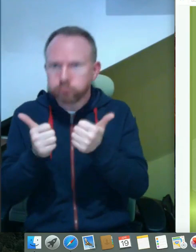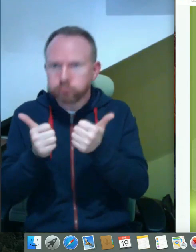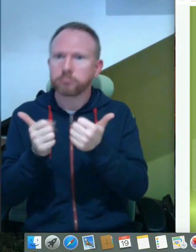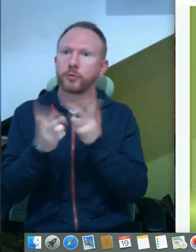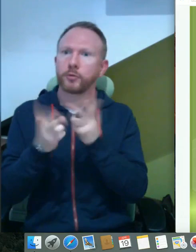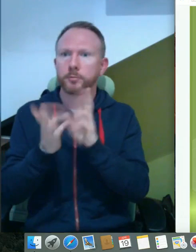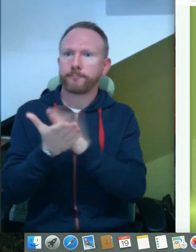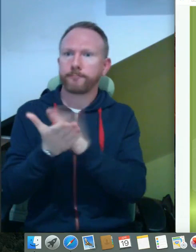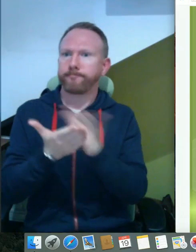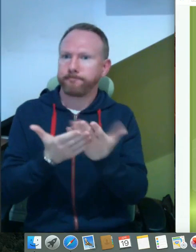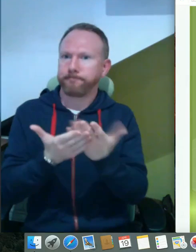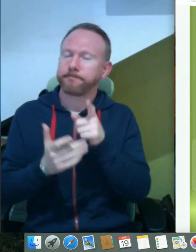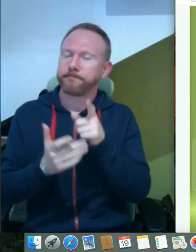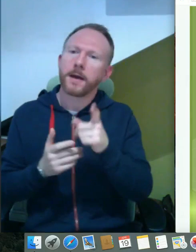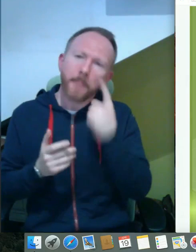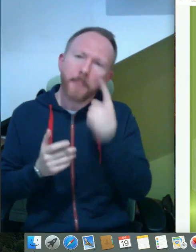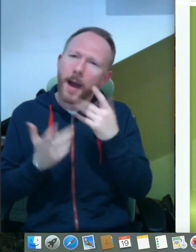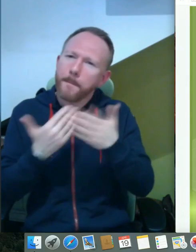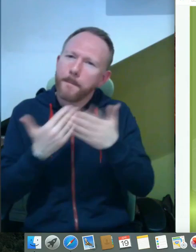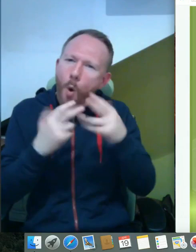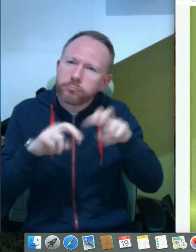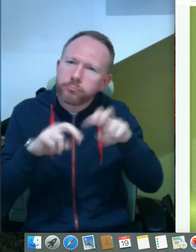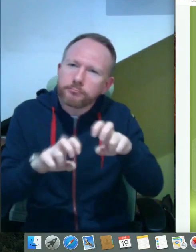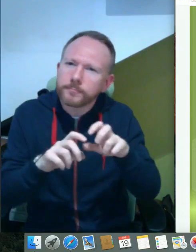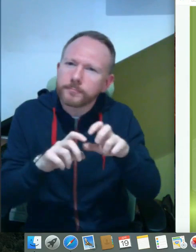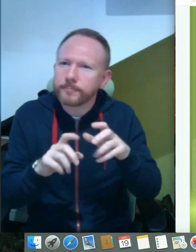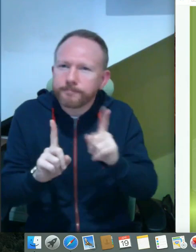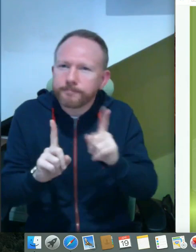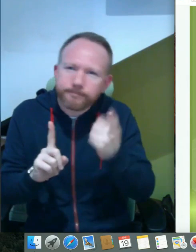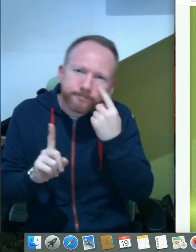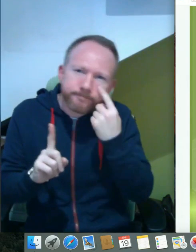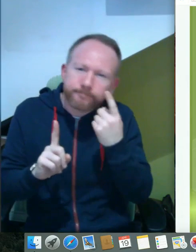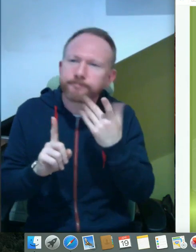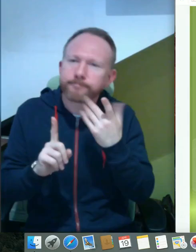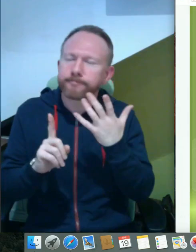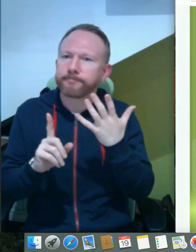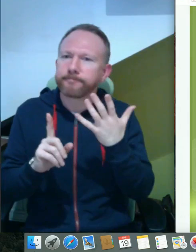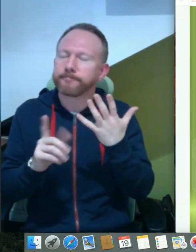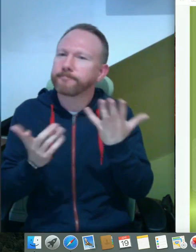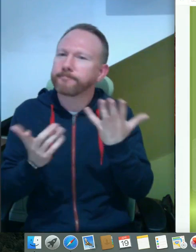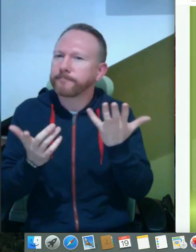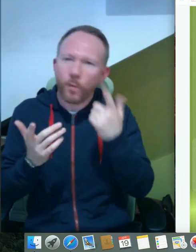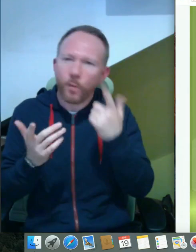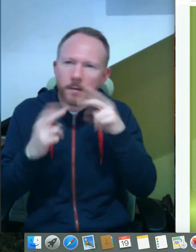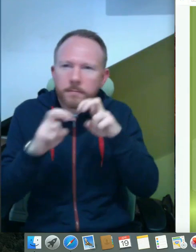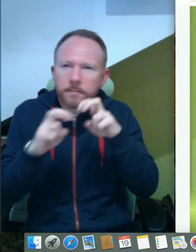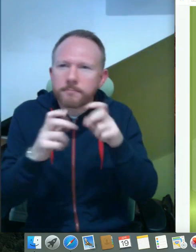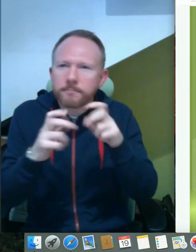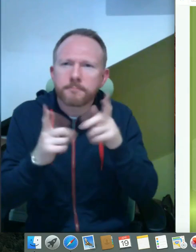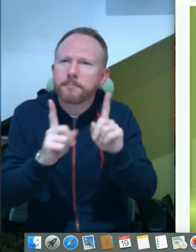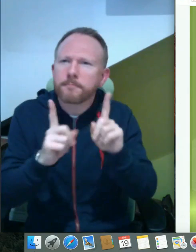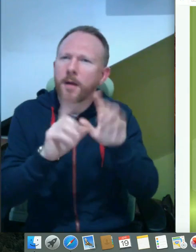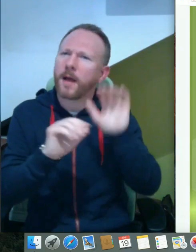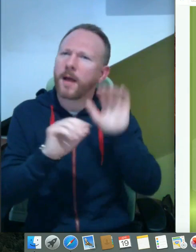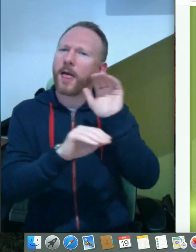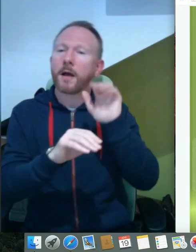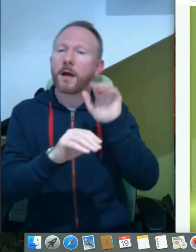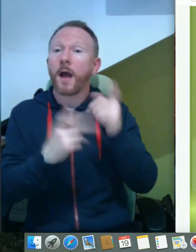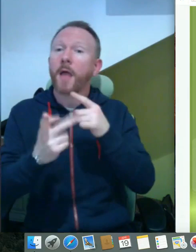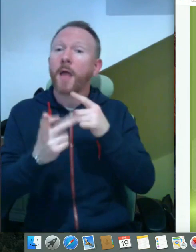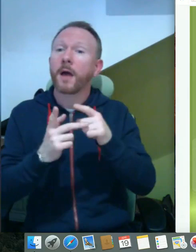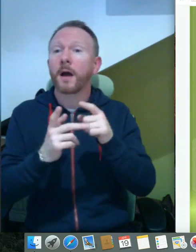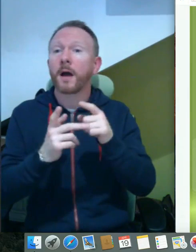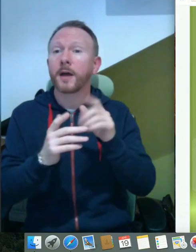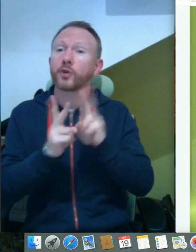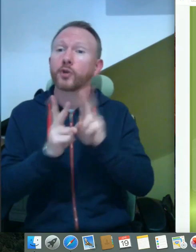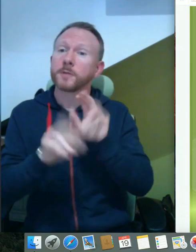However, I need to look further into that and maybe look at what training overseas interpreters have